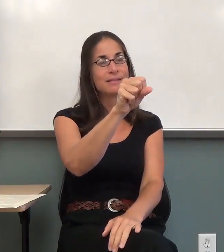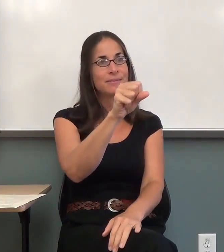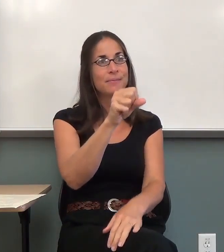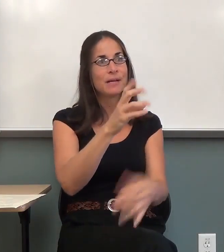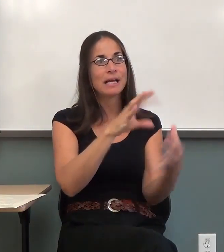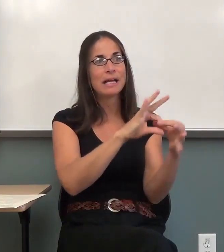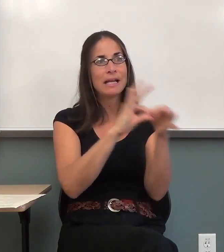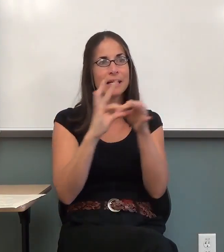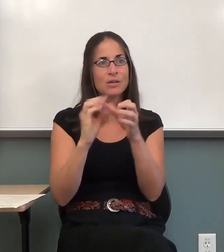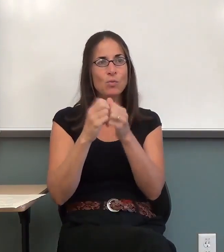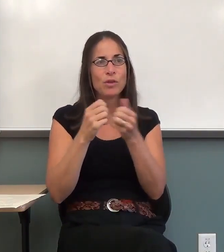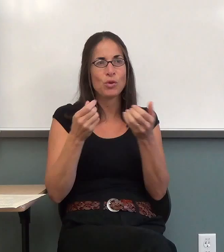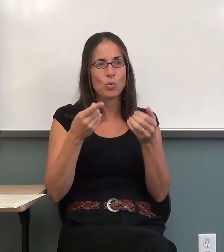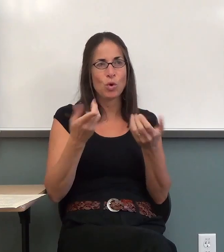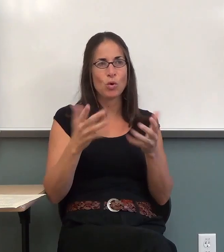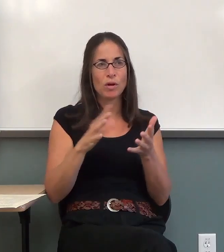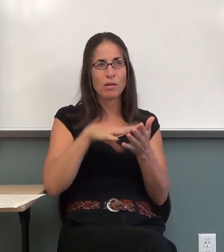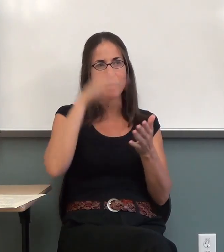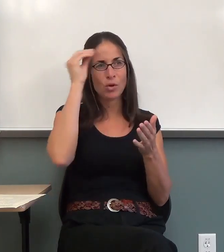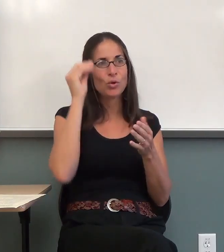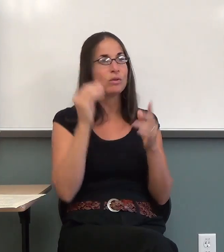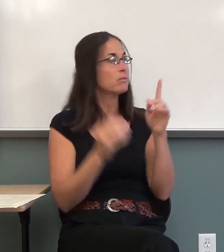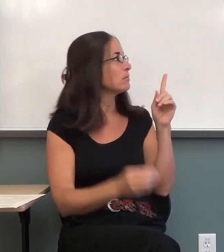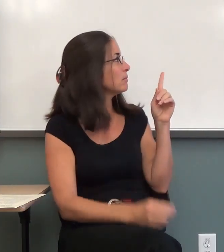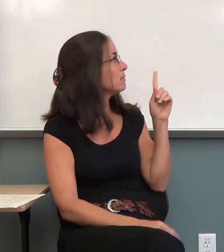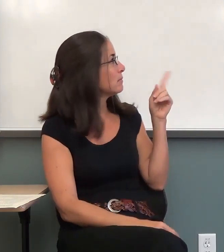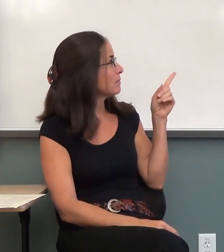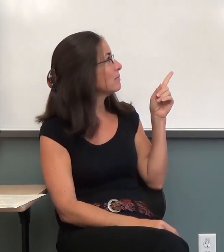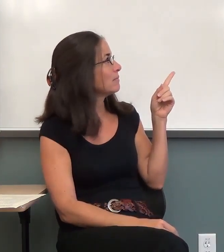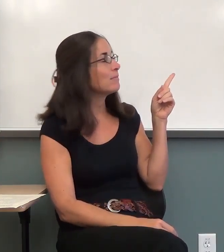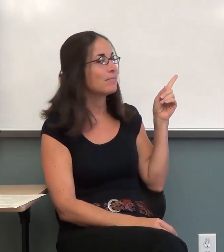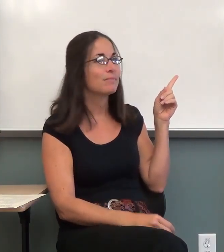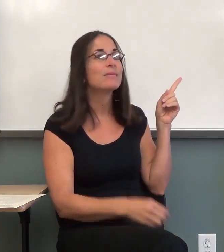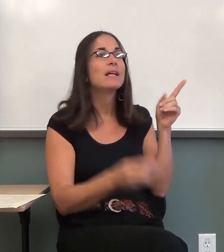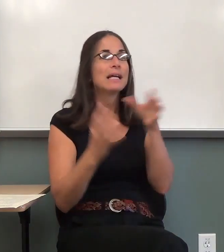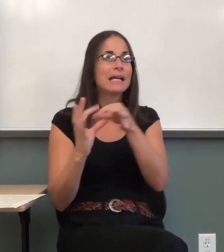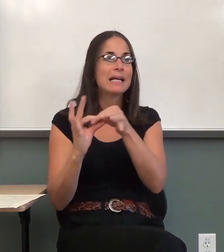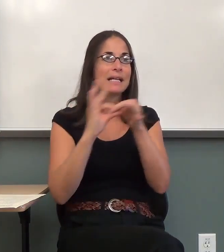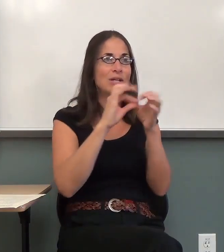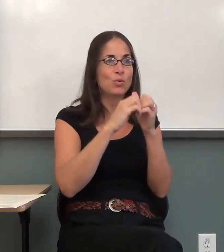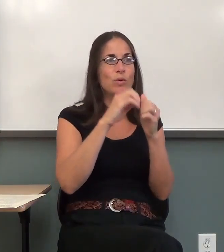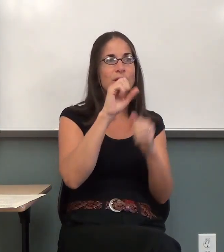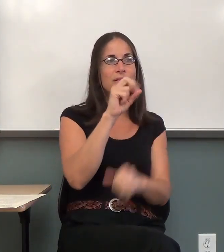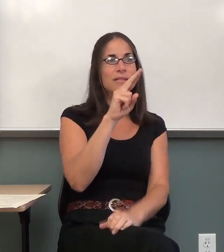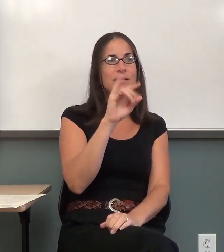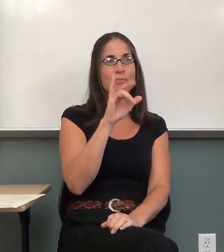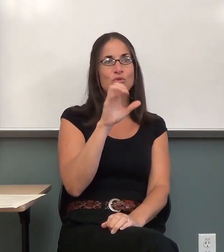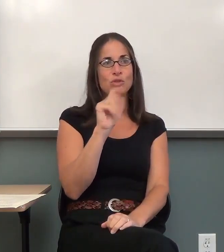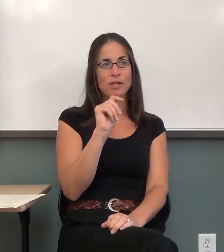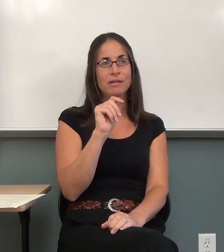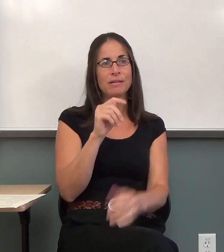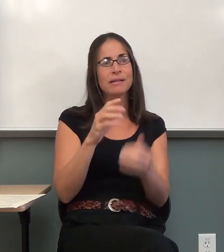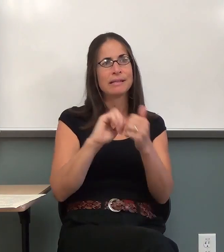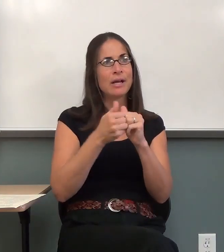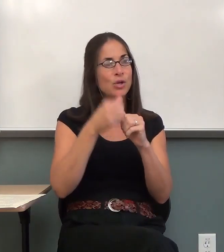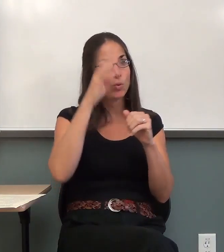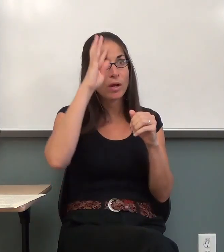we already learned was up here, our subject. Okay? That's how we come up with ideas for our writing, is to use this